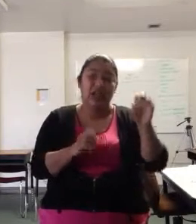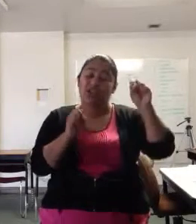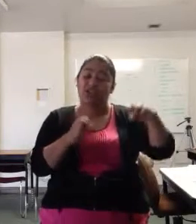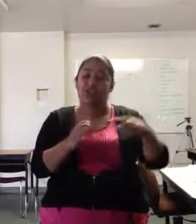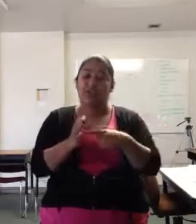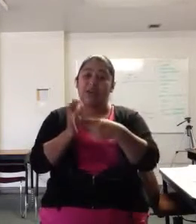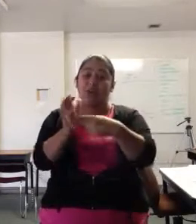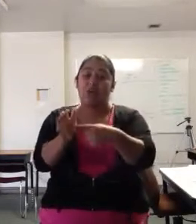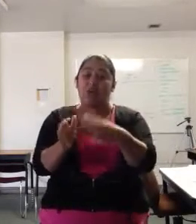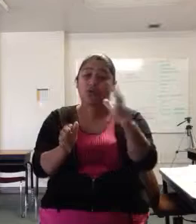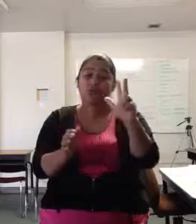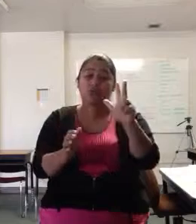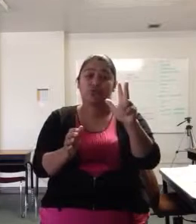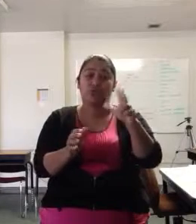0 is an integer. I have nothing.